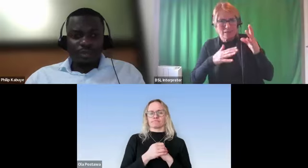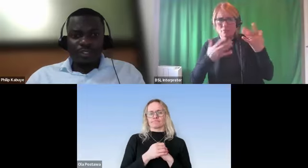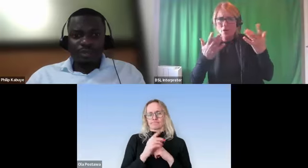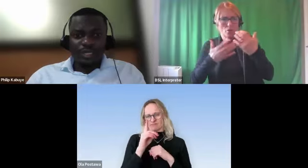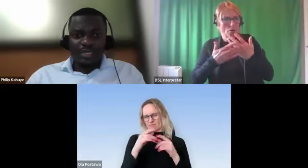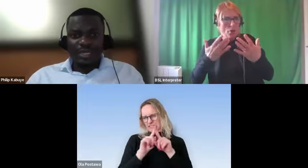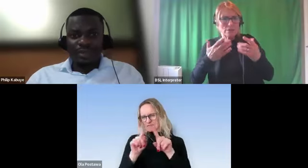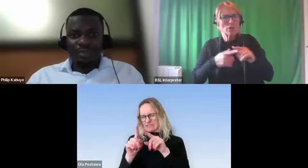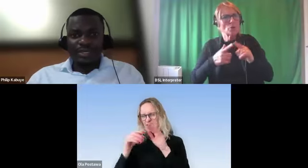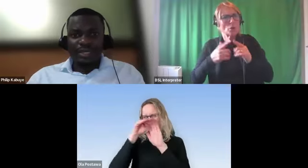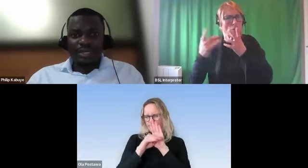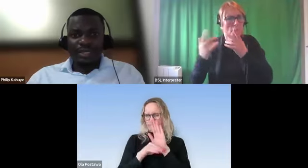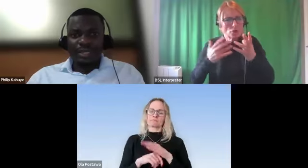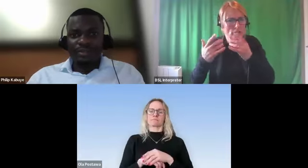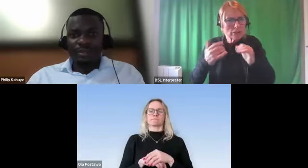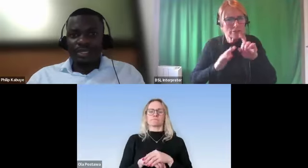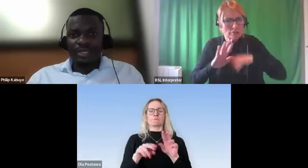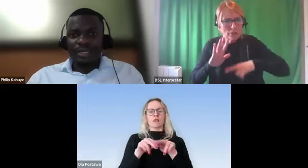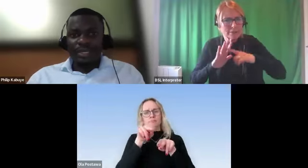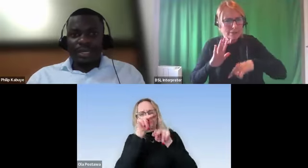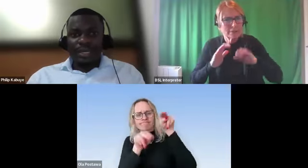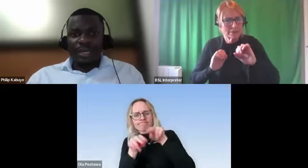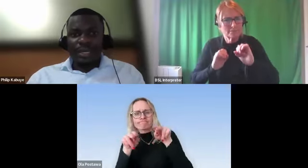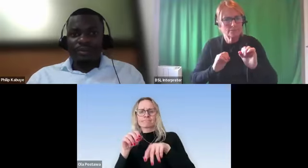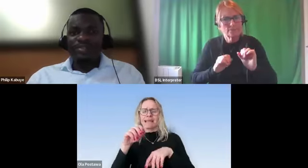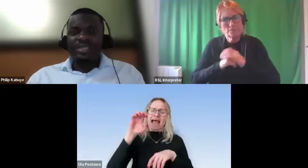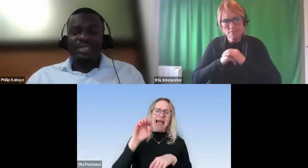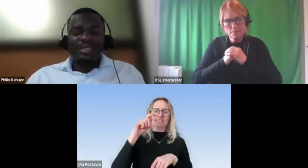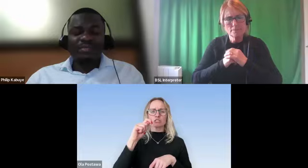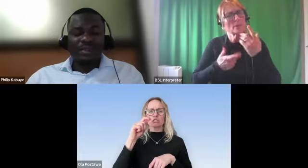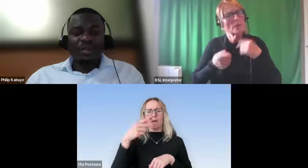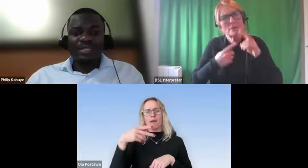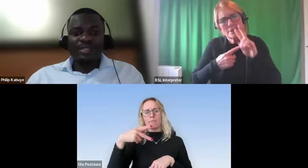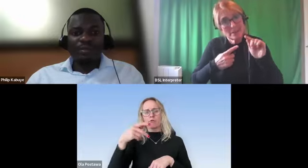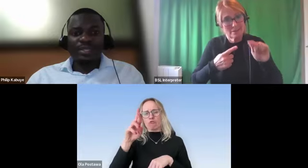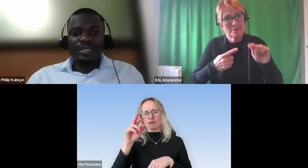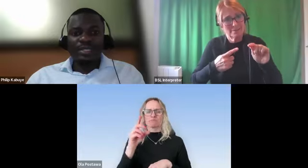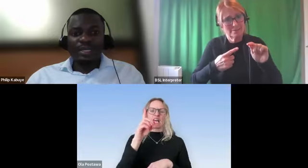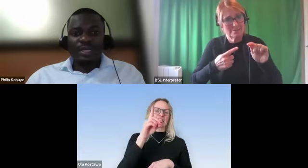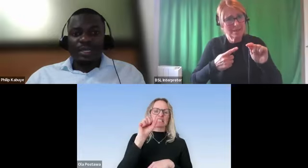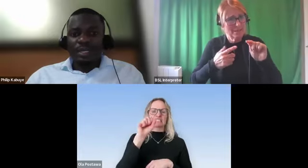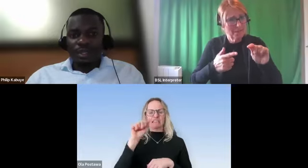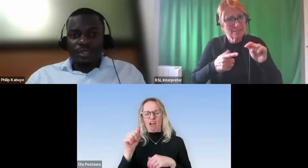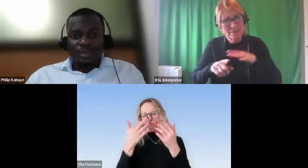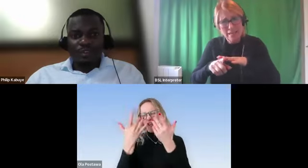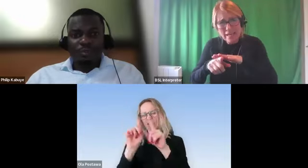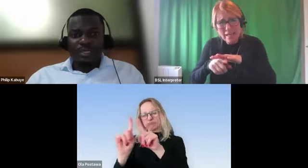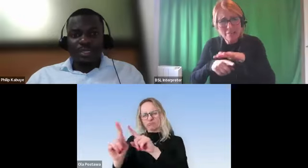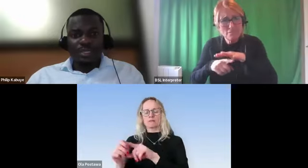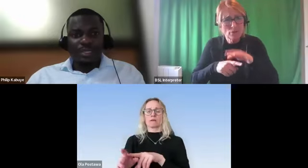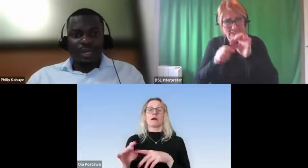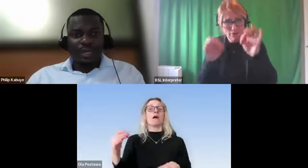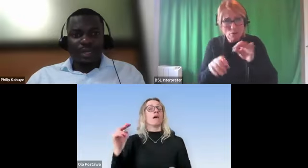Also, content moderation policies, like what this has talked. We've seen these frameworks influence lots